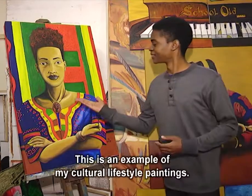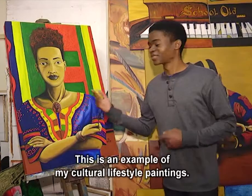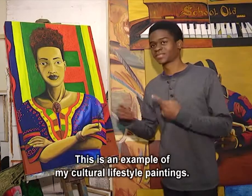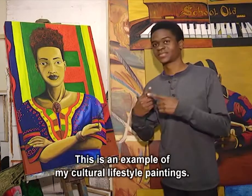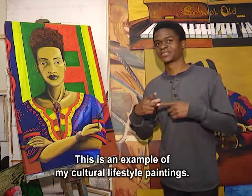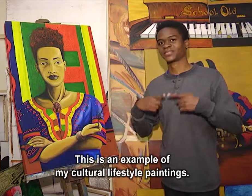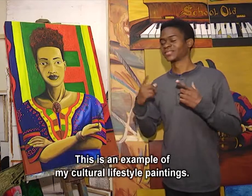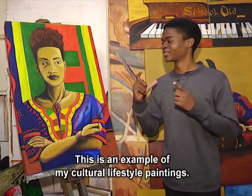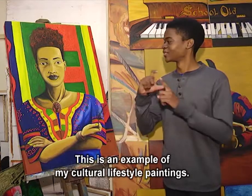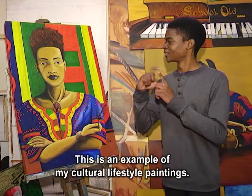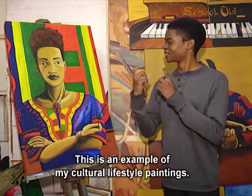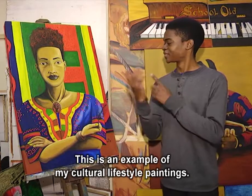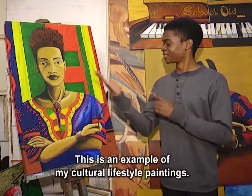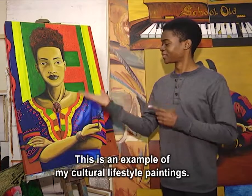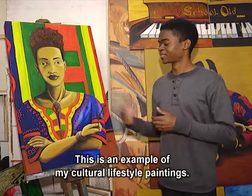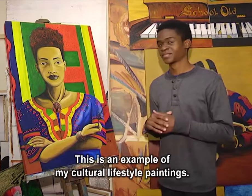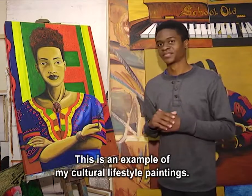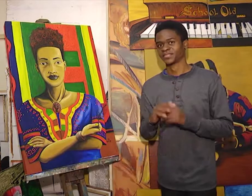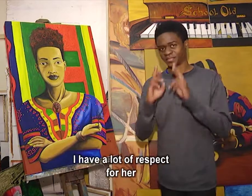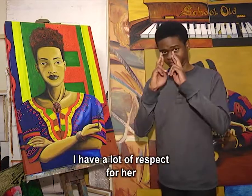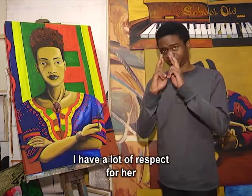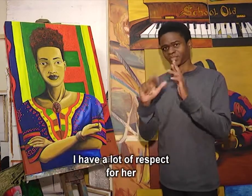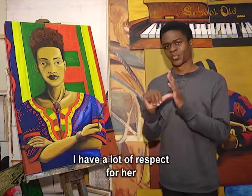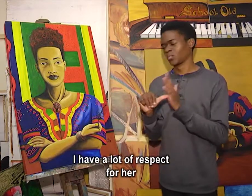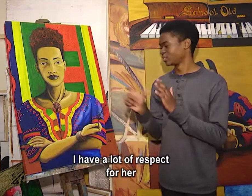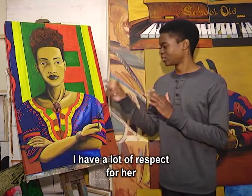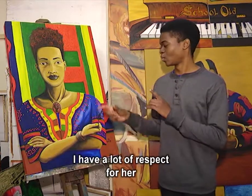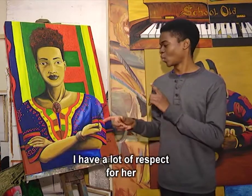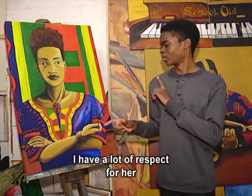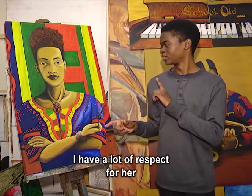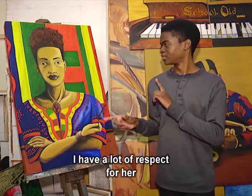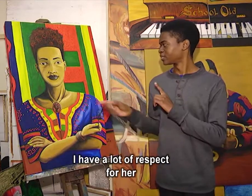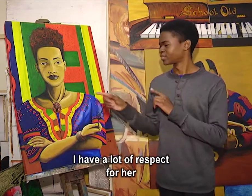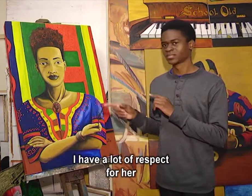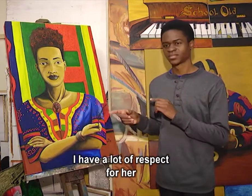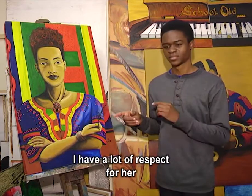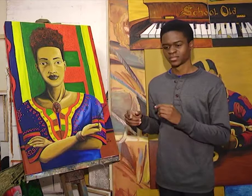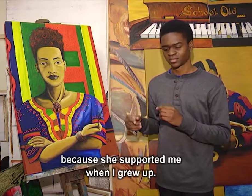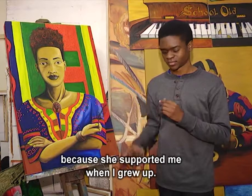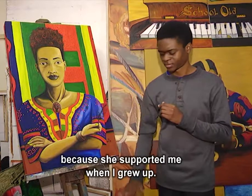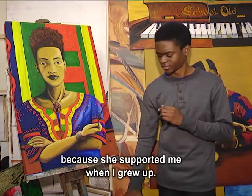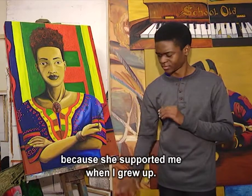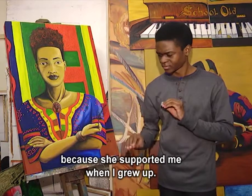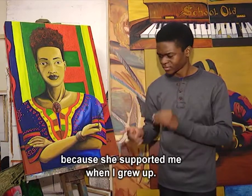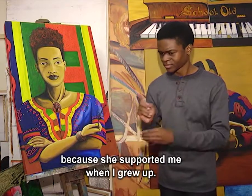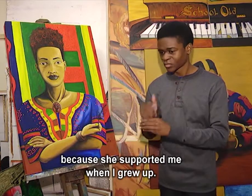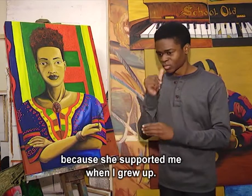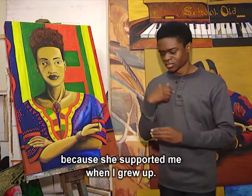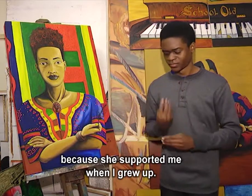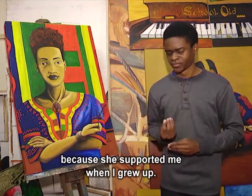This is an example of my cultural lifestyle paintings. I have a lot of respect for her because she supported me when I grew